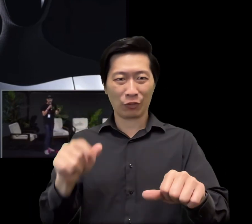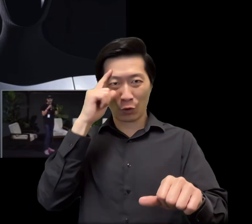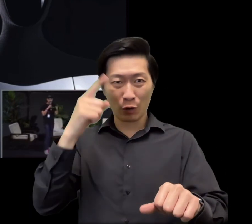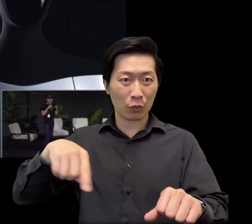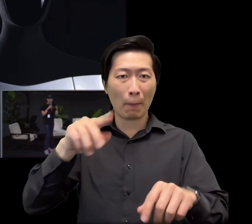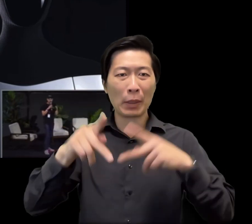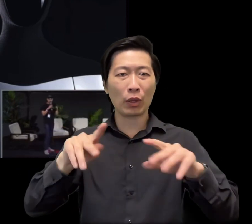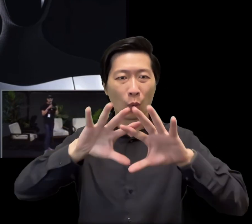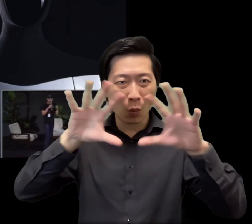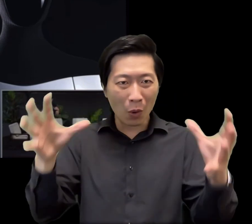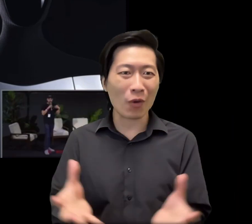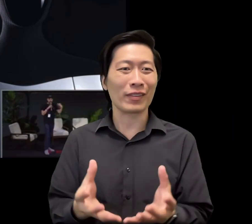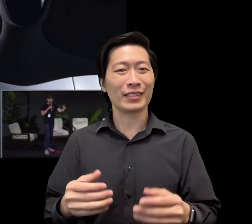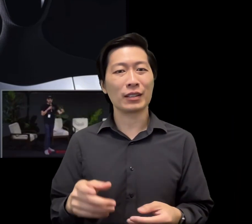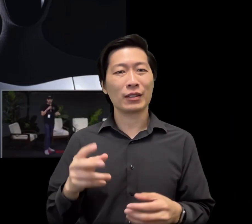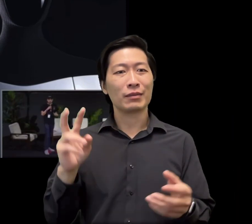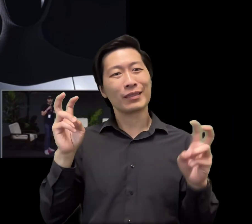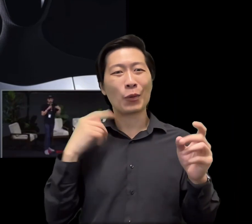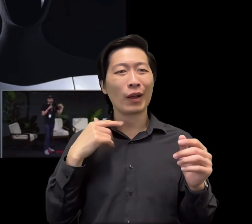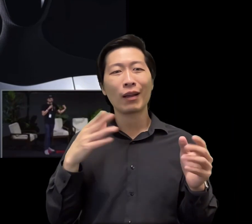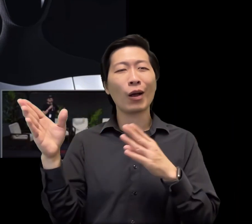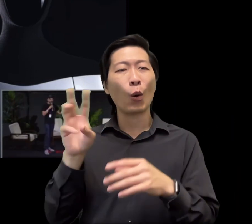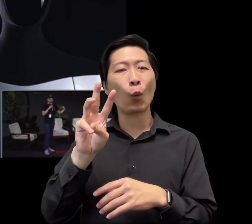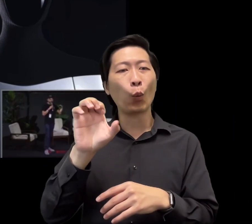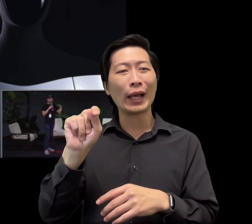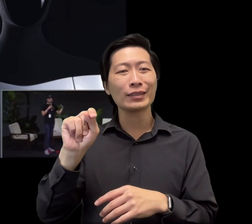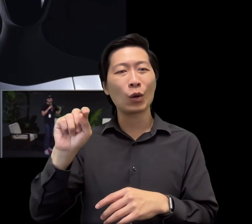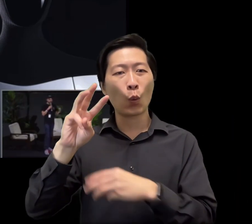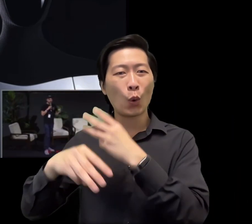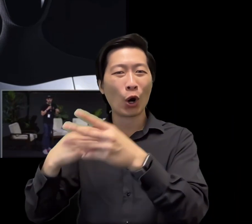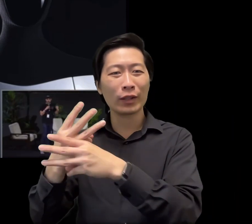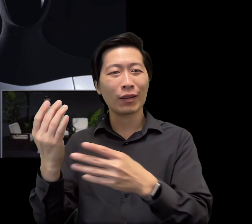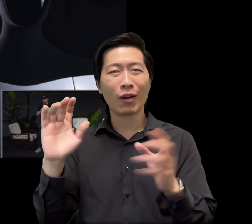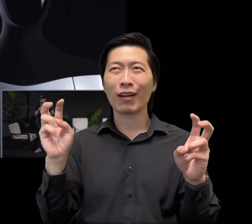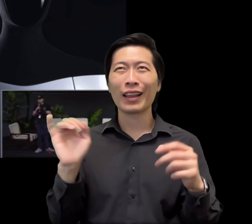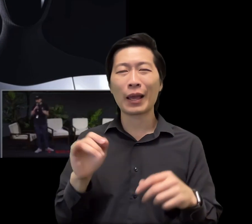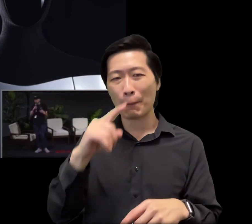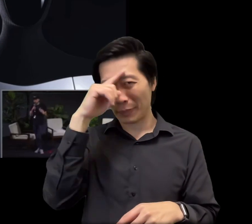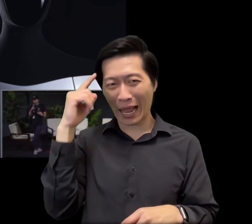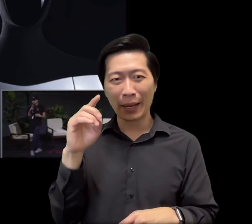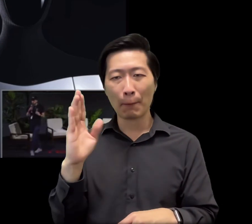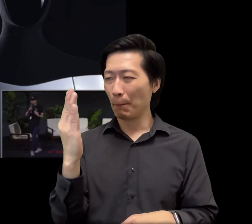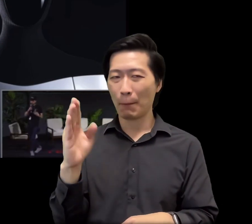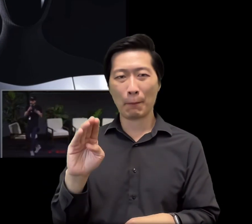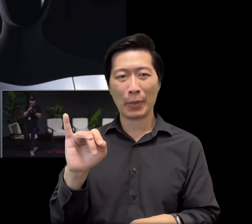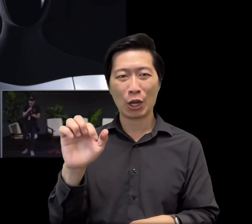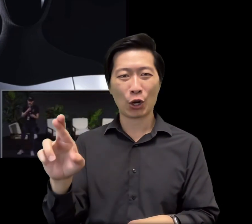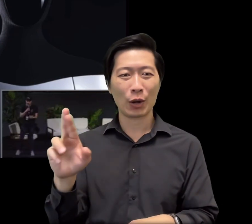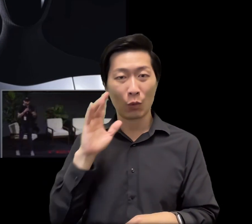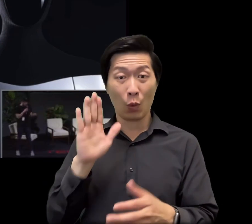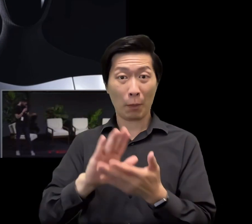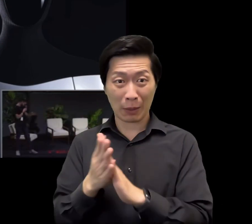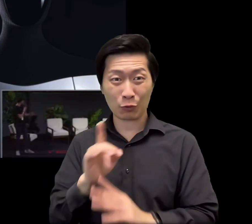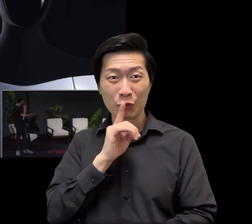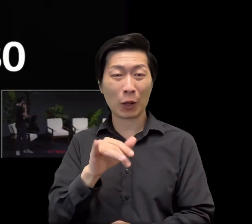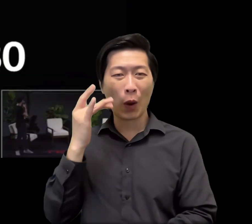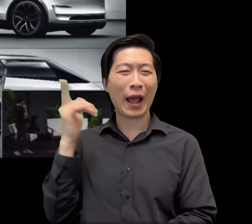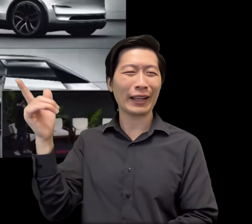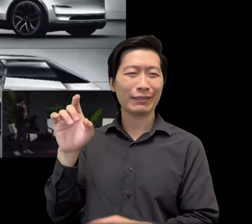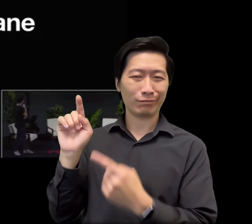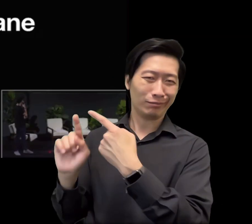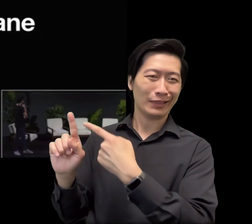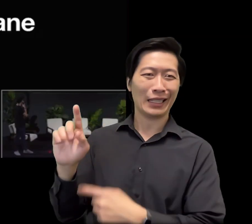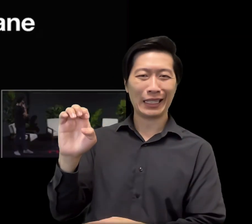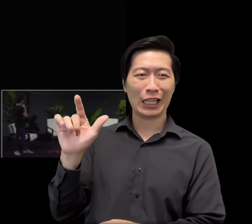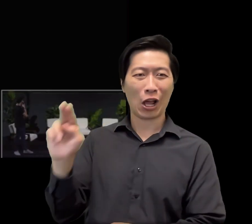changed the course of like, you know, we're going Westworld. We're going like Black Mirror. All these shows are going to come to reality because of Elon. And I'm